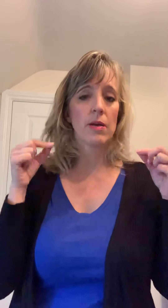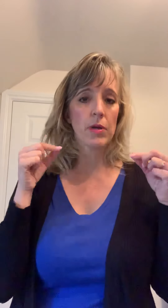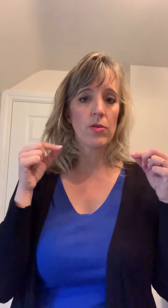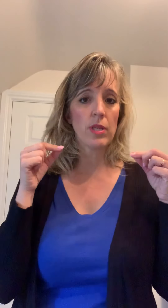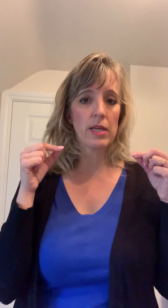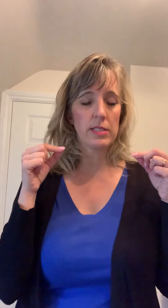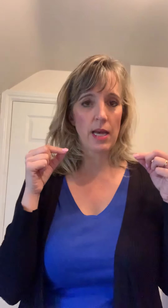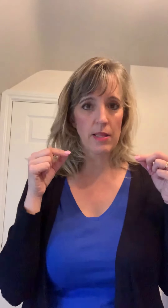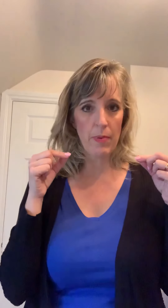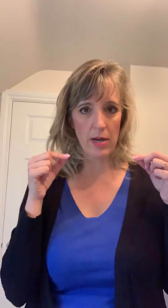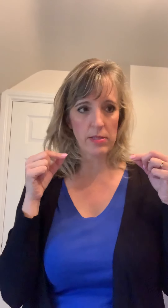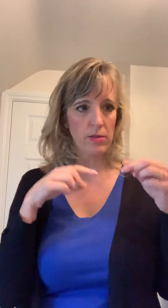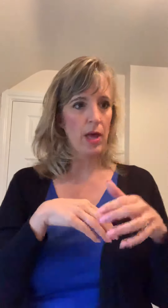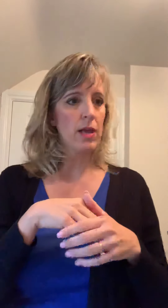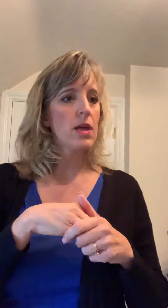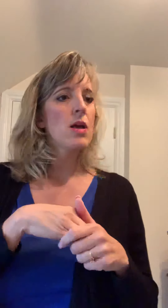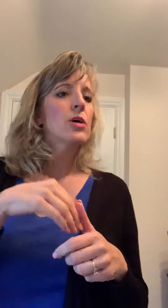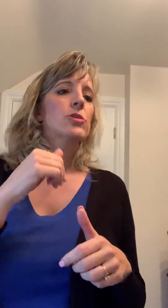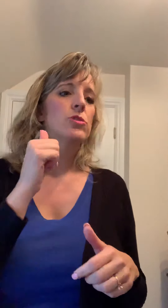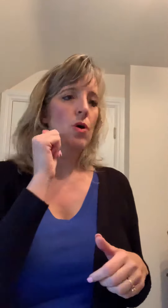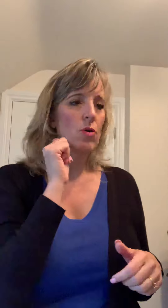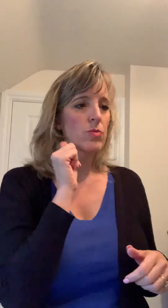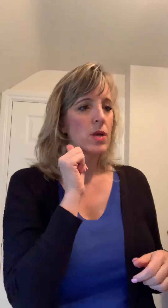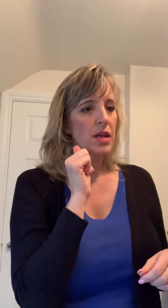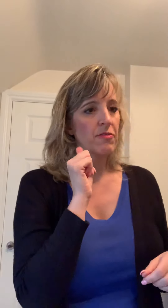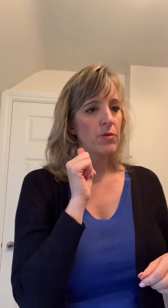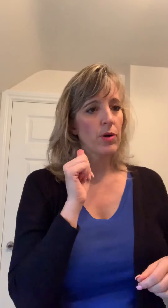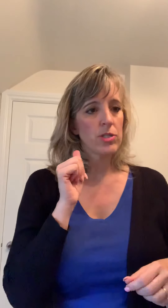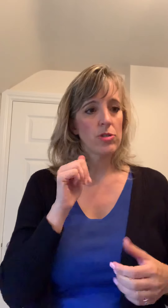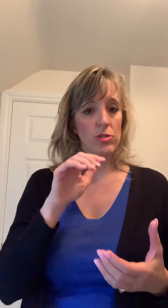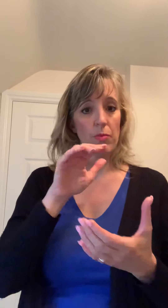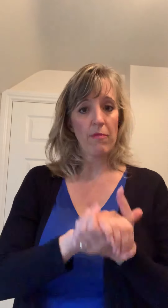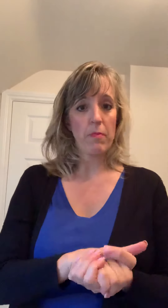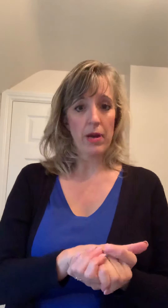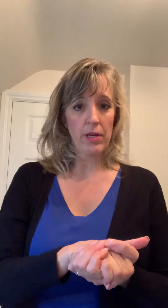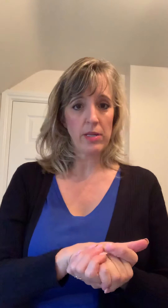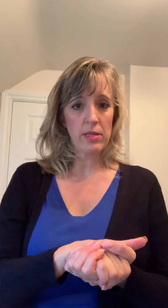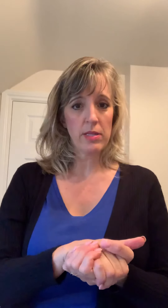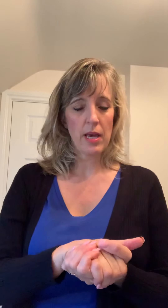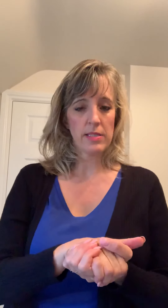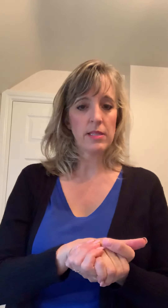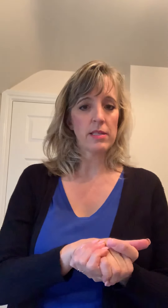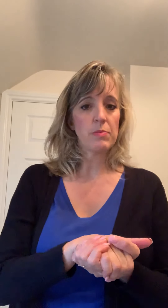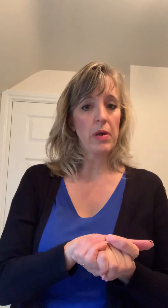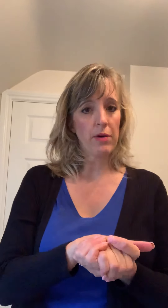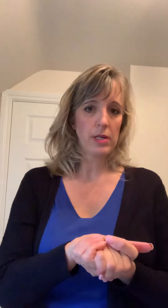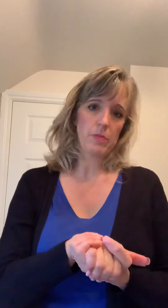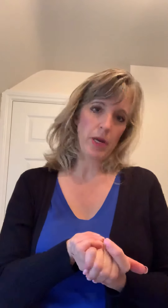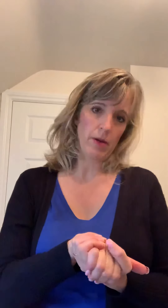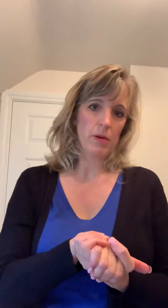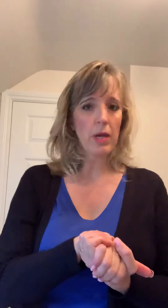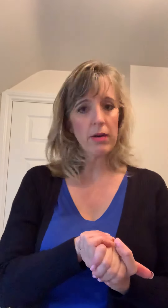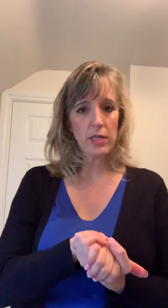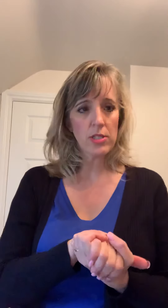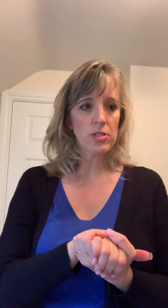ago, they had to tie the bonnets, okay? So if you want to do, so we have married, as in this, married, marry, marriage, stuff like